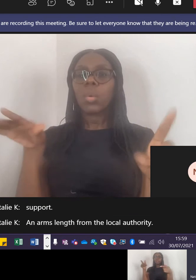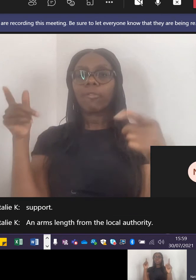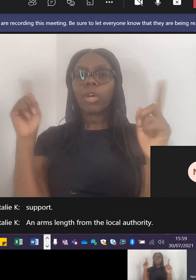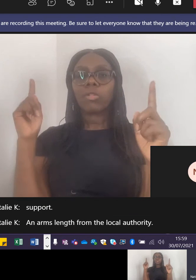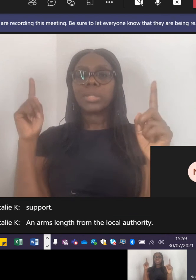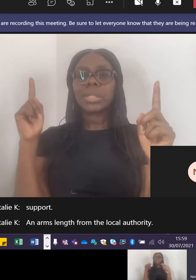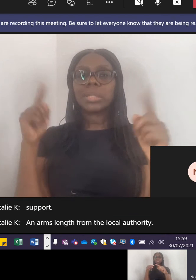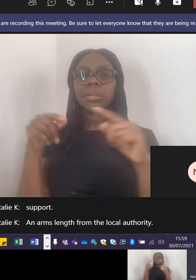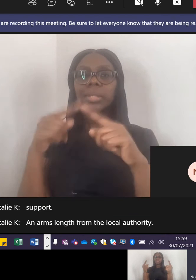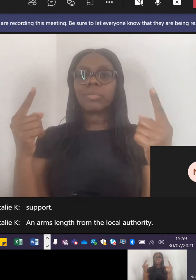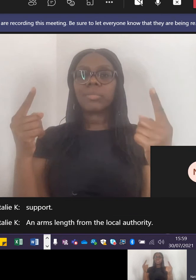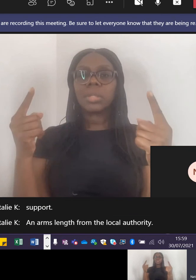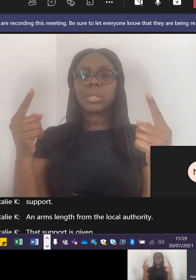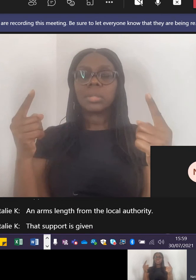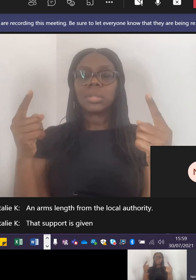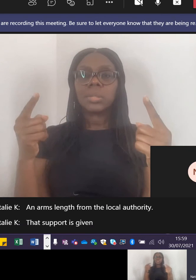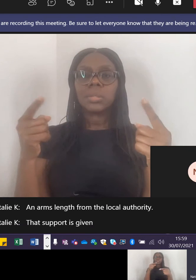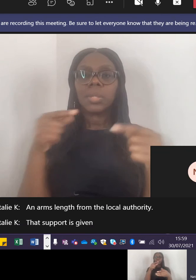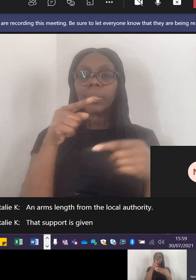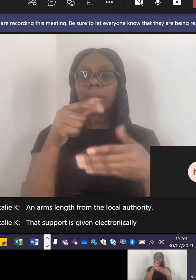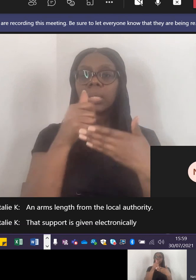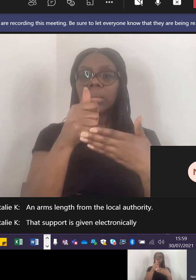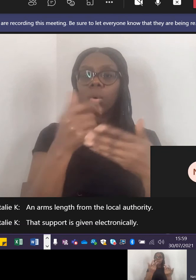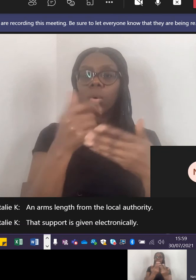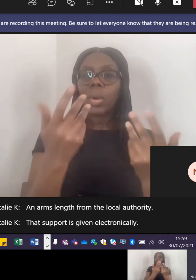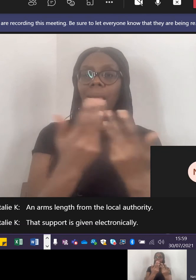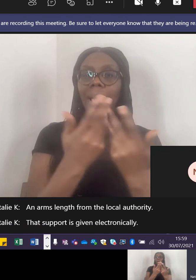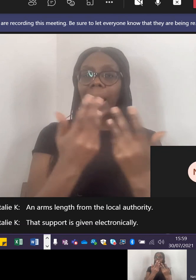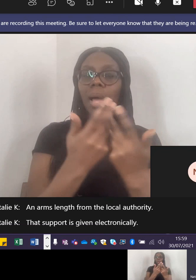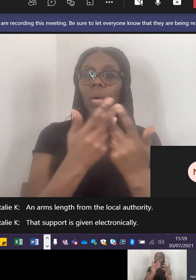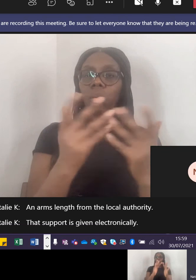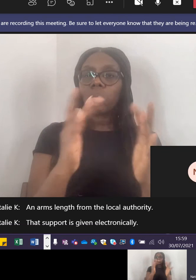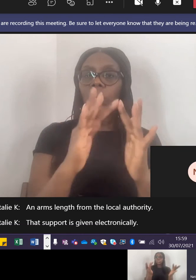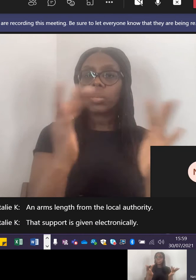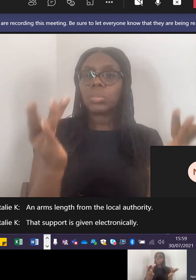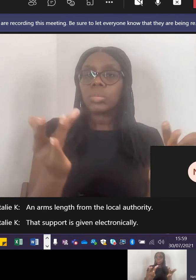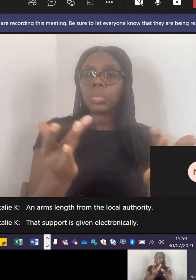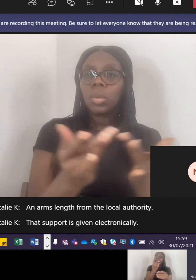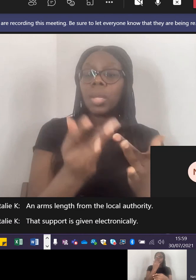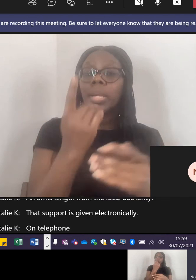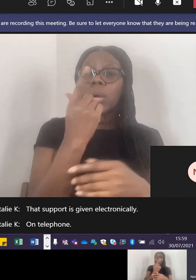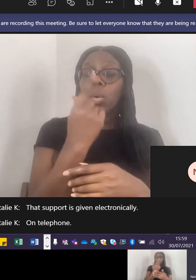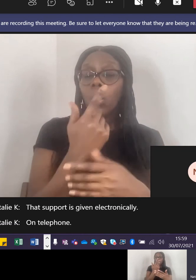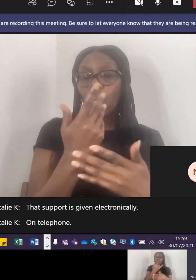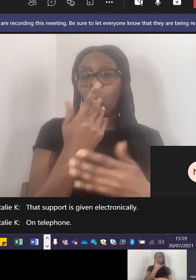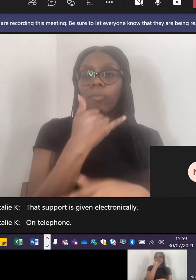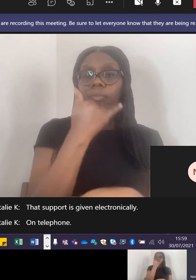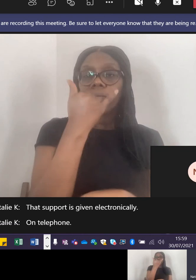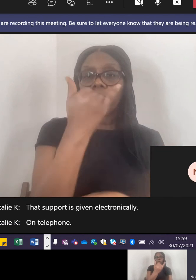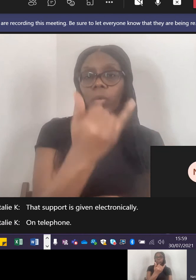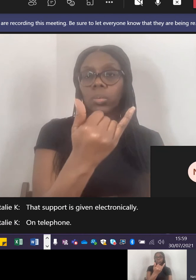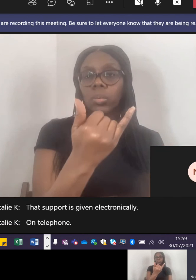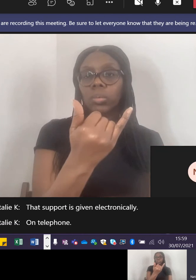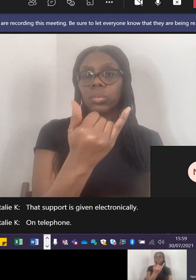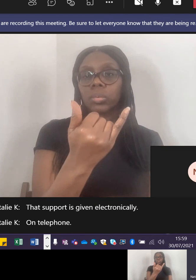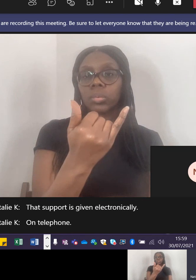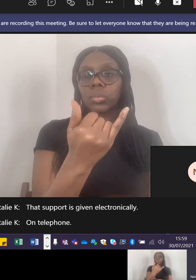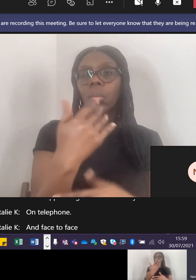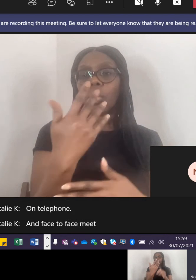Their support is given electronically, on telephone, and